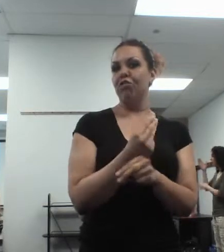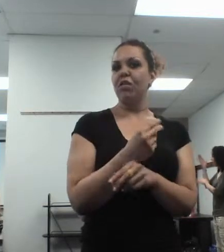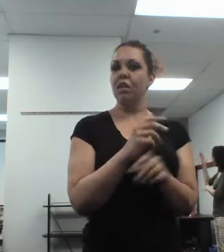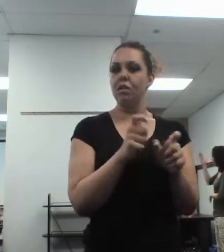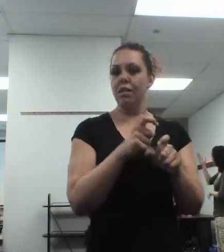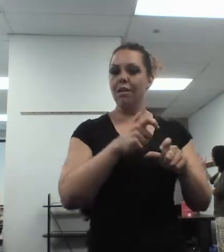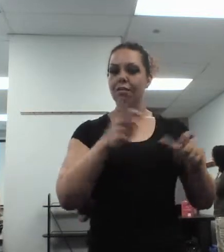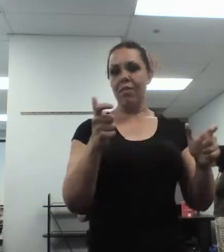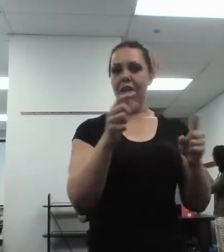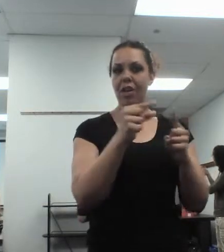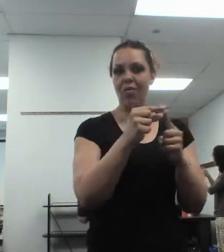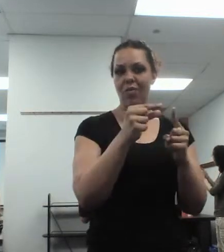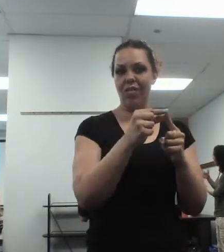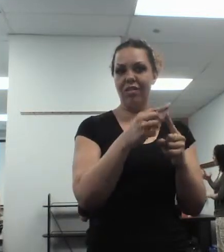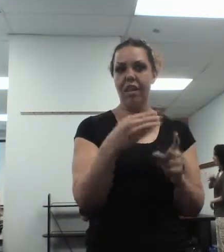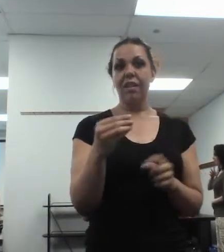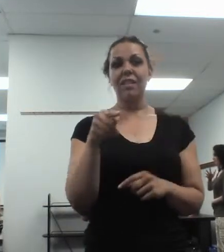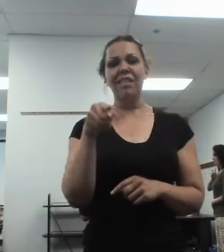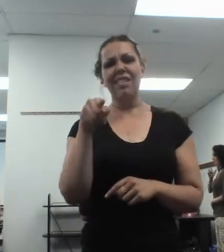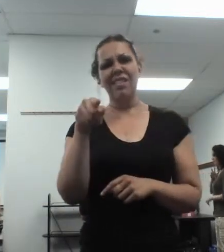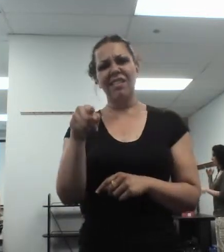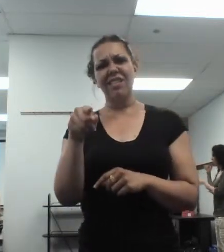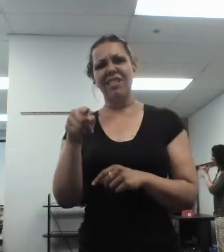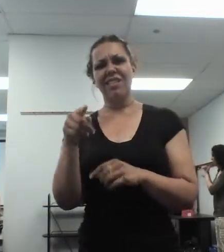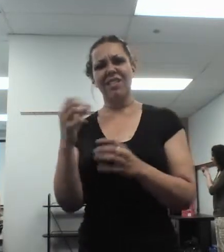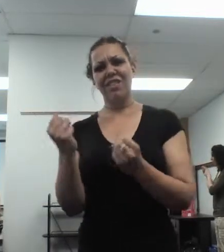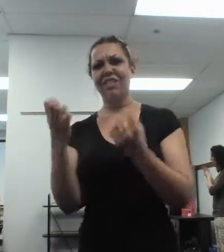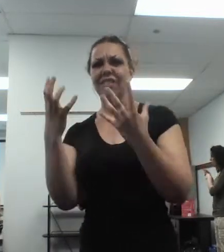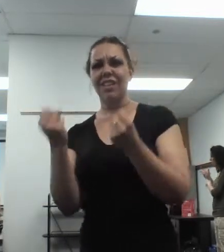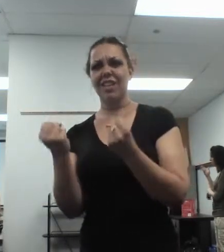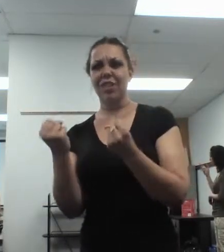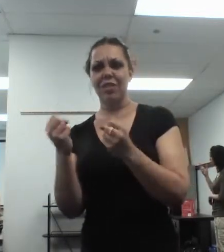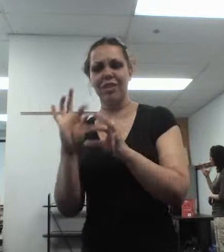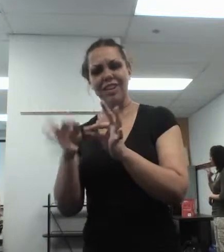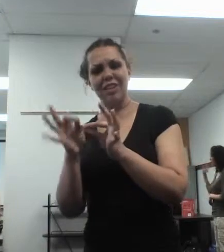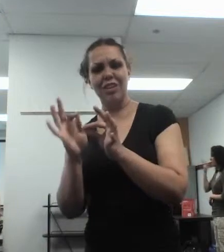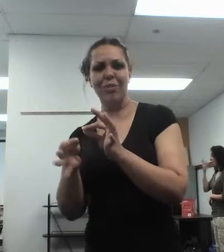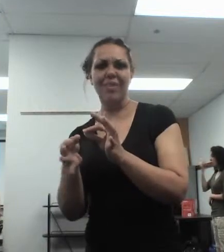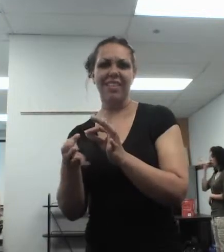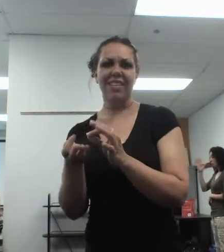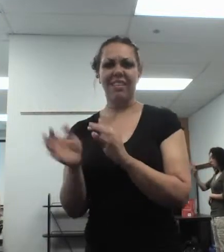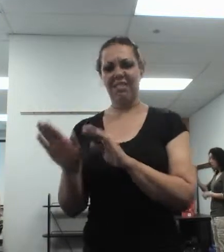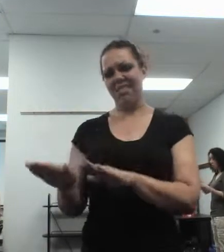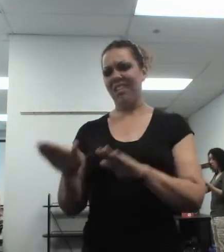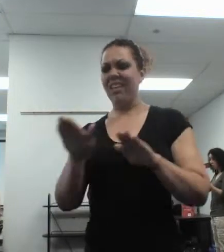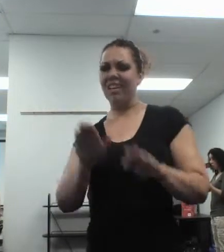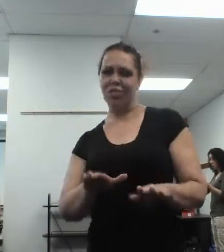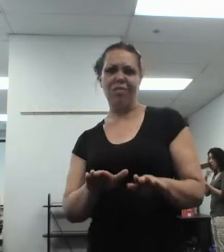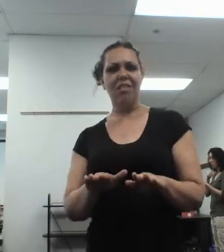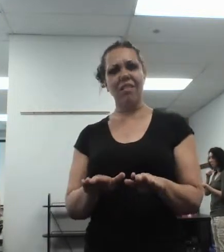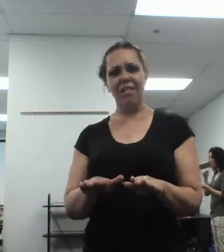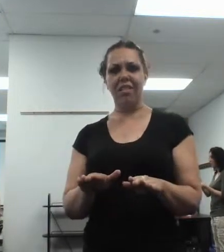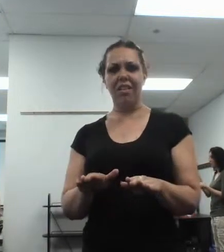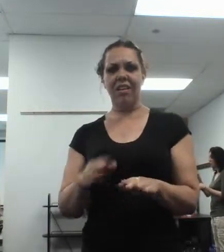down into ASL very simple and casual and using like slang signs and idioms. You are not matching the right